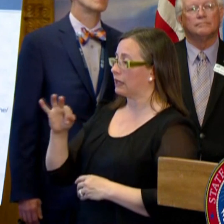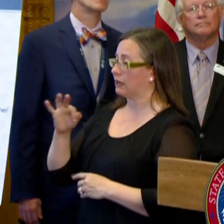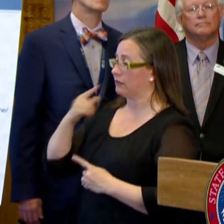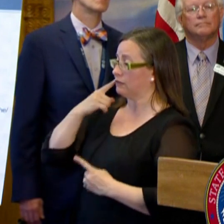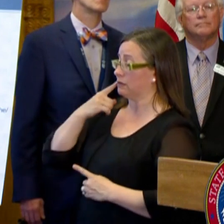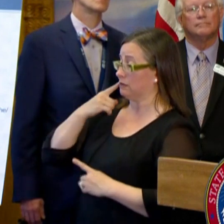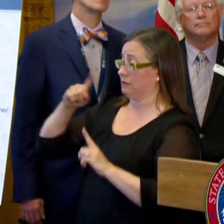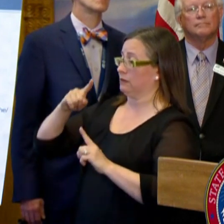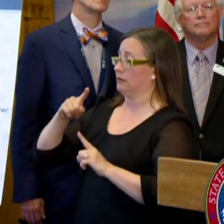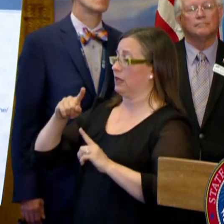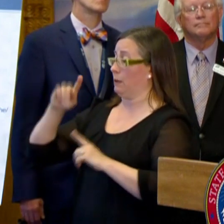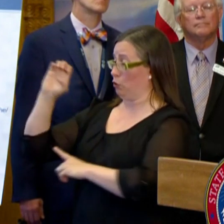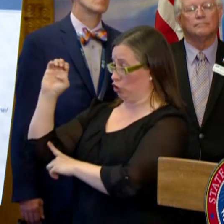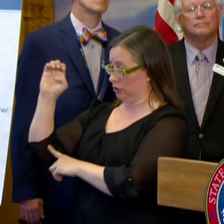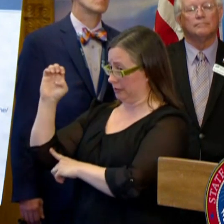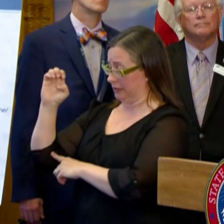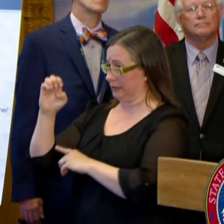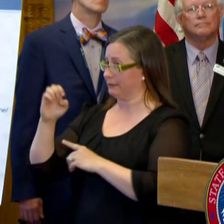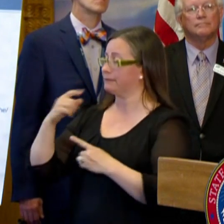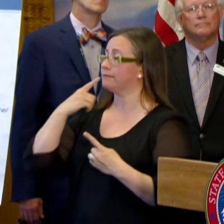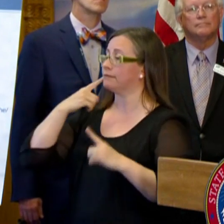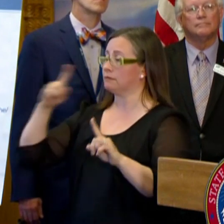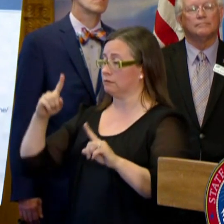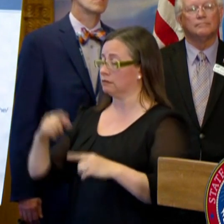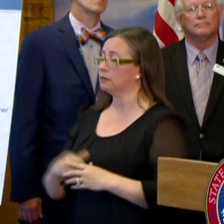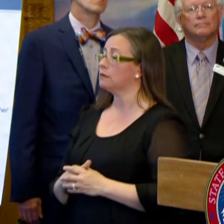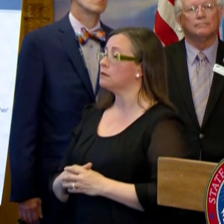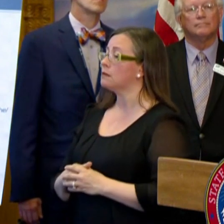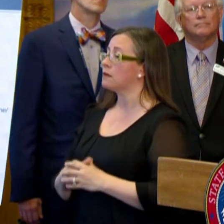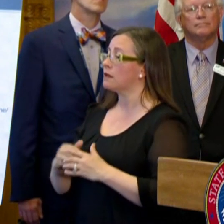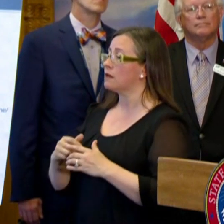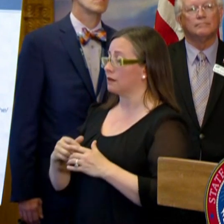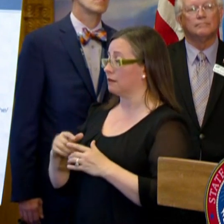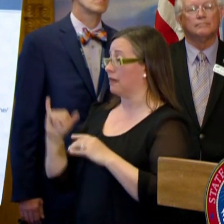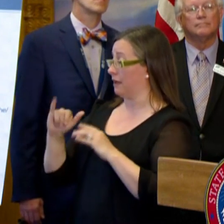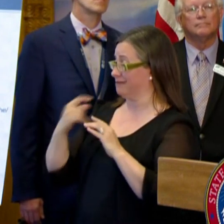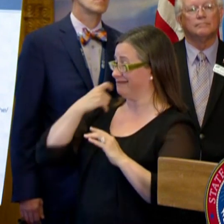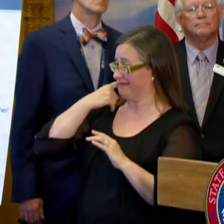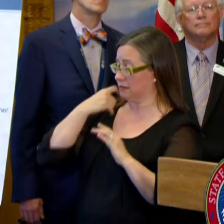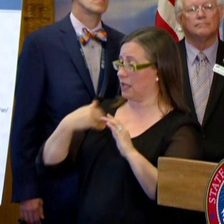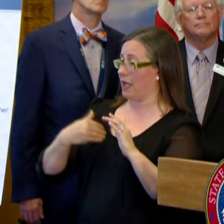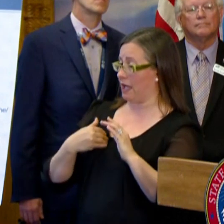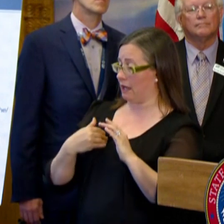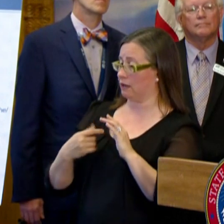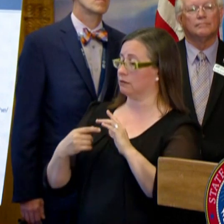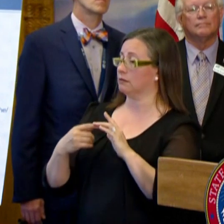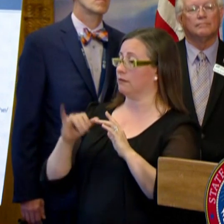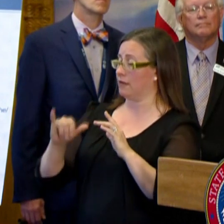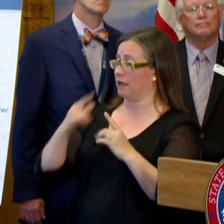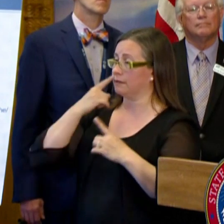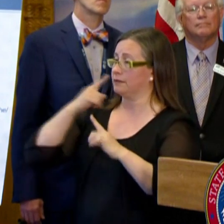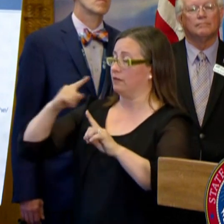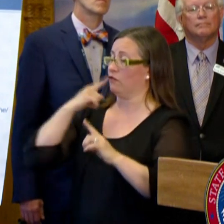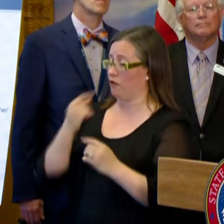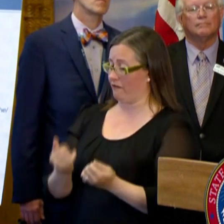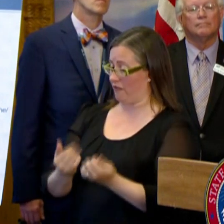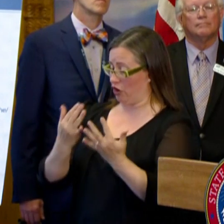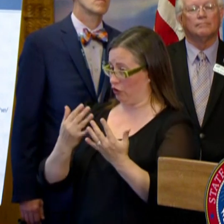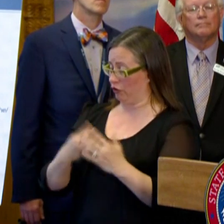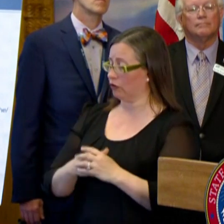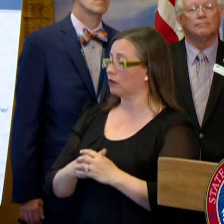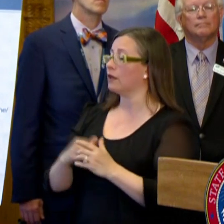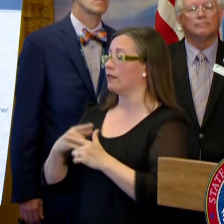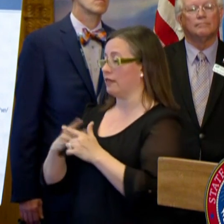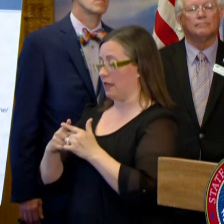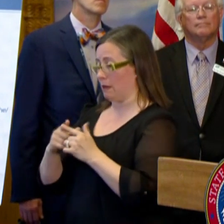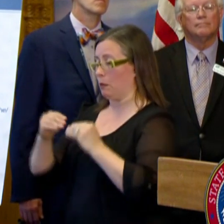declared emergency, as the state has had, for instance, in recent history for fires, there are additional authority that would reside with